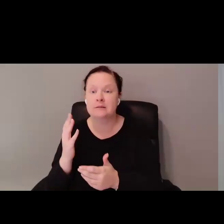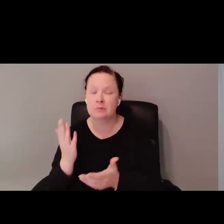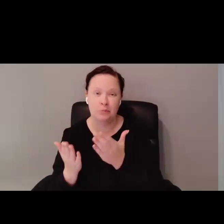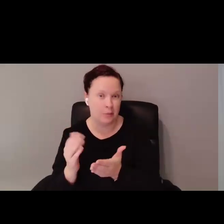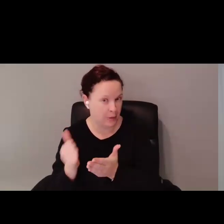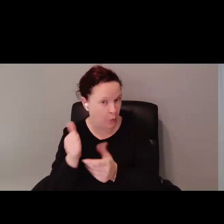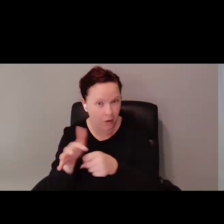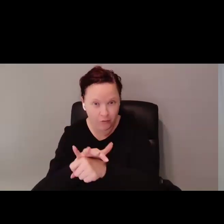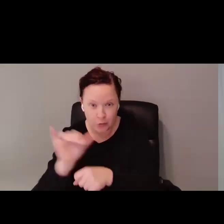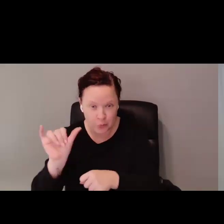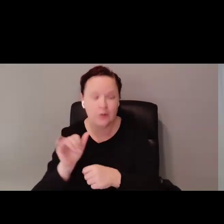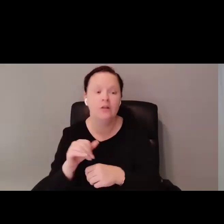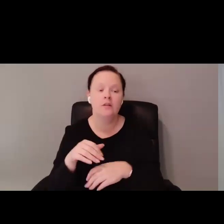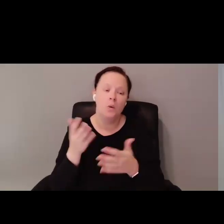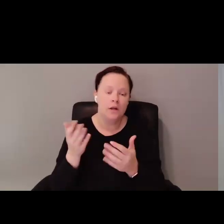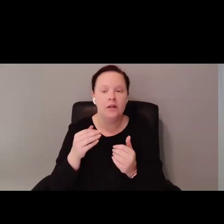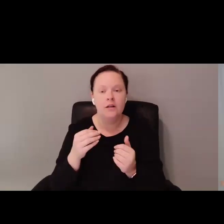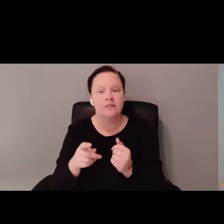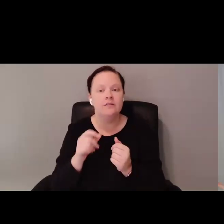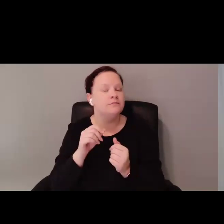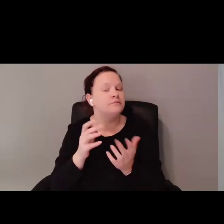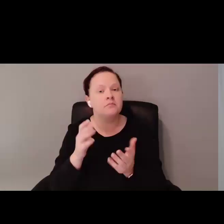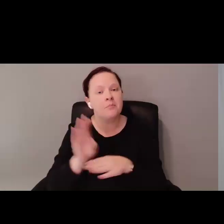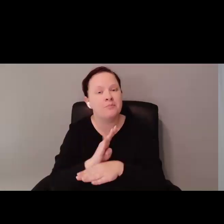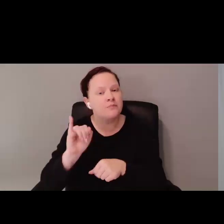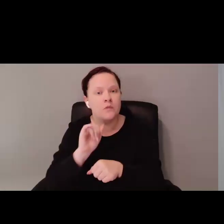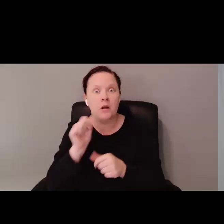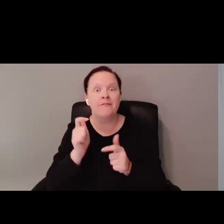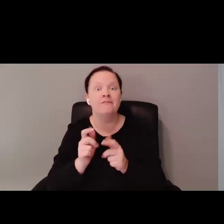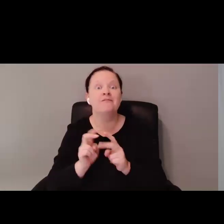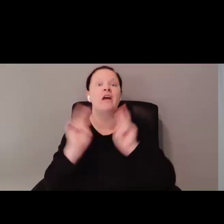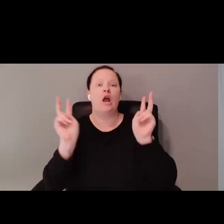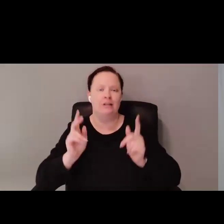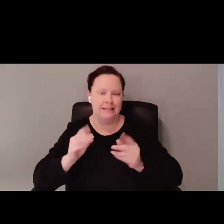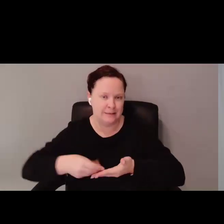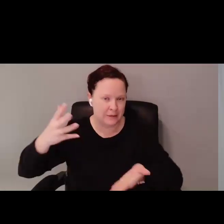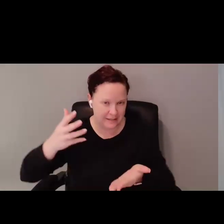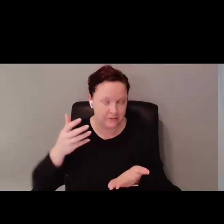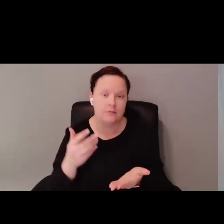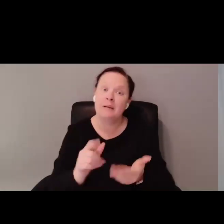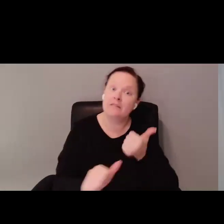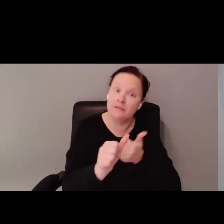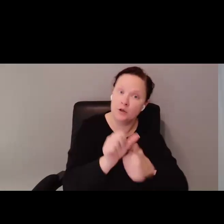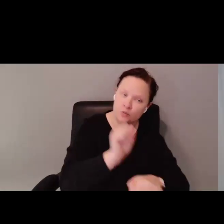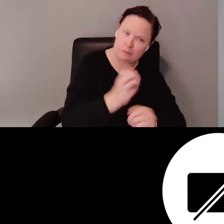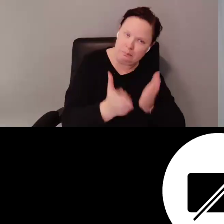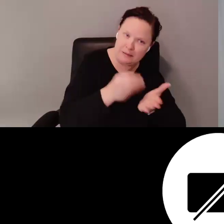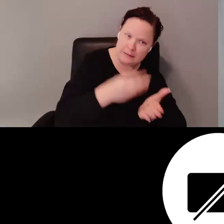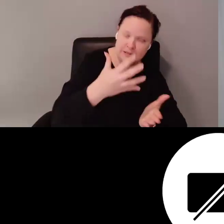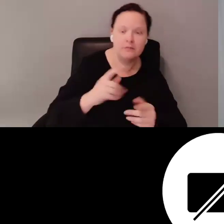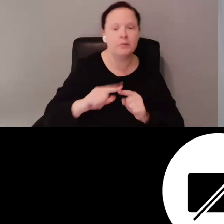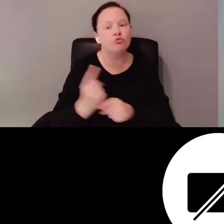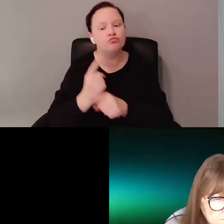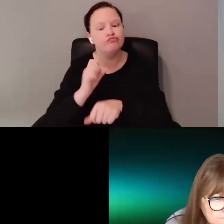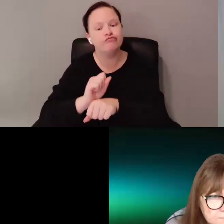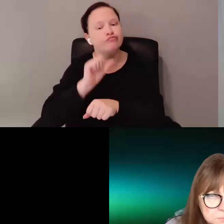So it's good. It's not hugely expensive unless you're doing something very dangerous. So let me